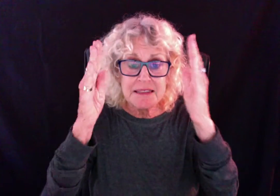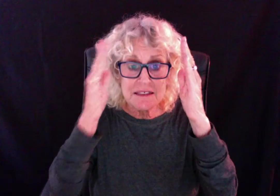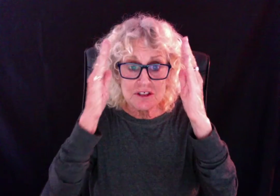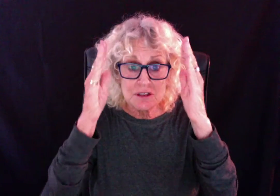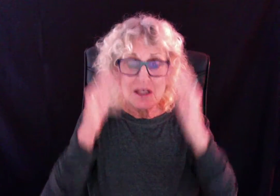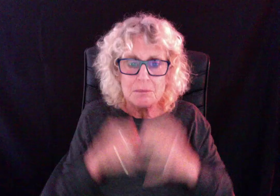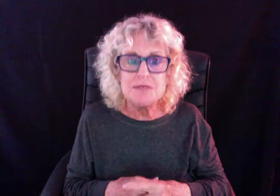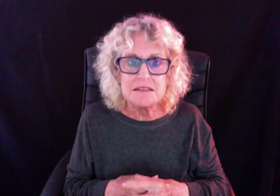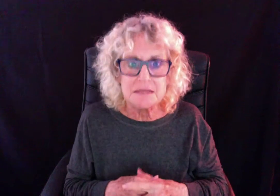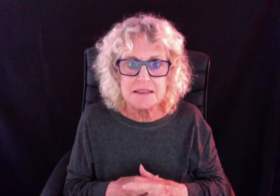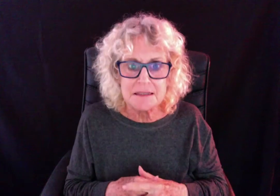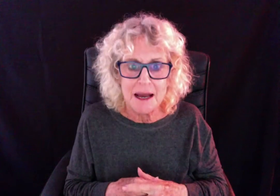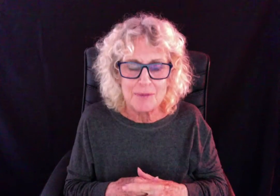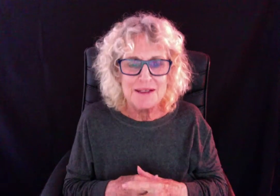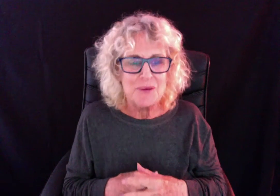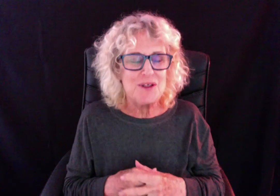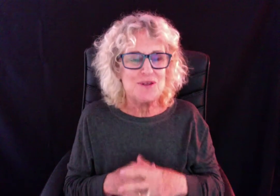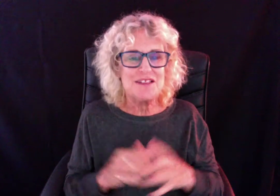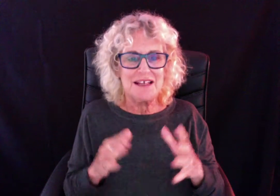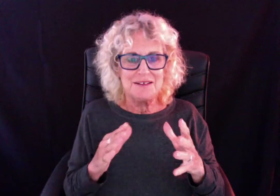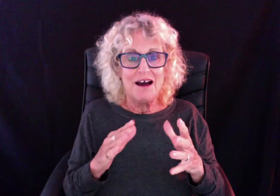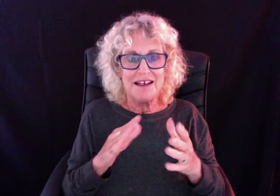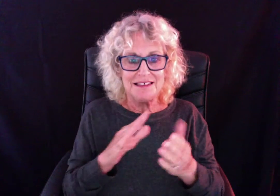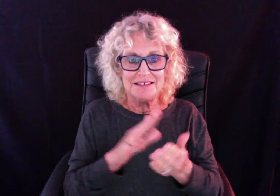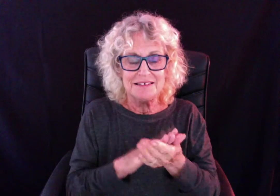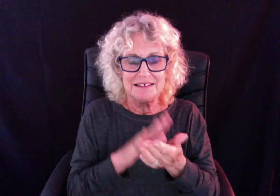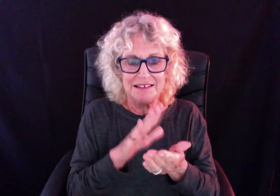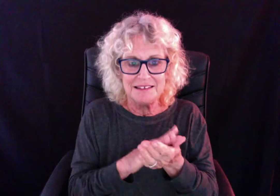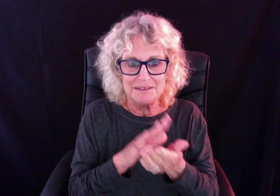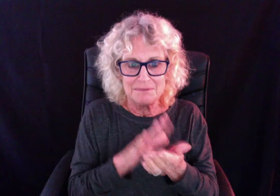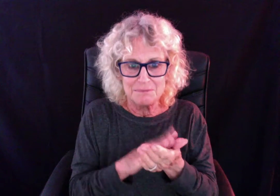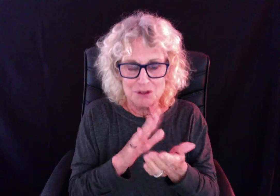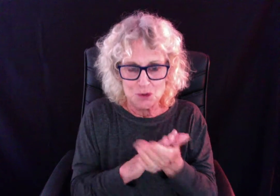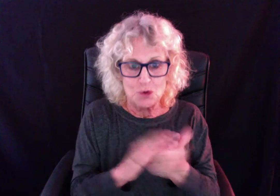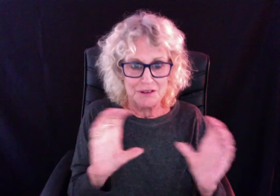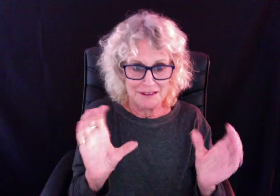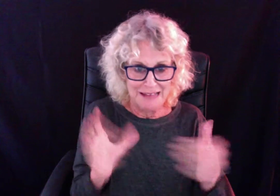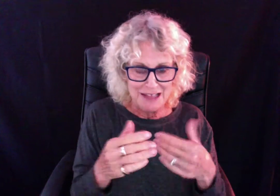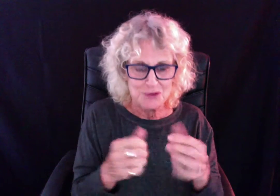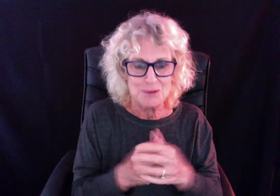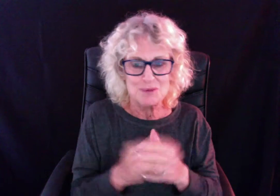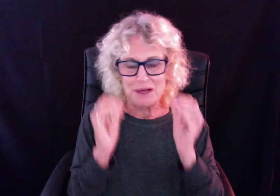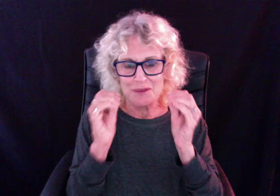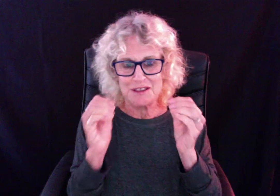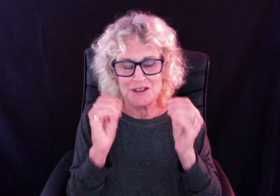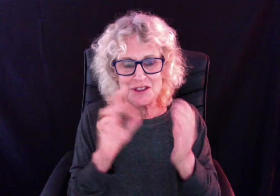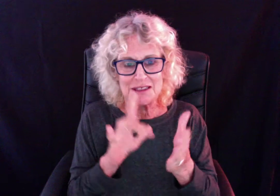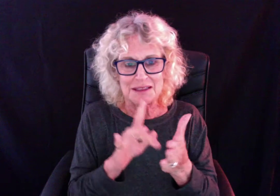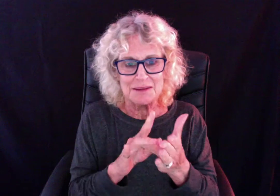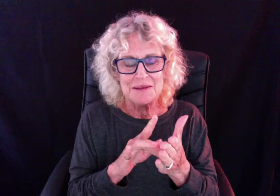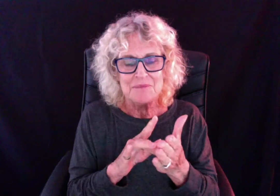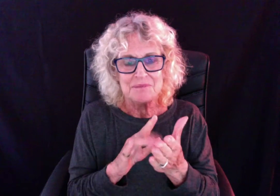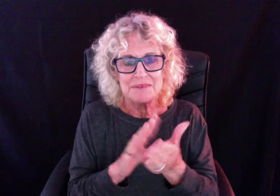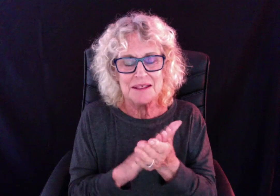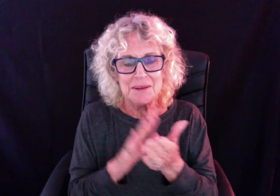pay attention, which means listen up. We use that a lot in school, in the classrooms, when I was teaching at the